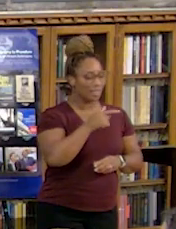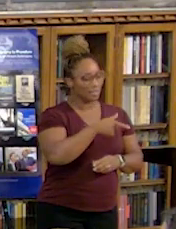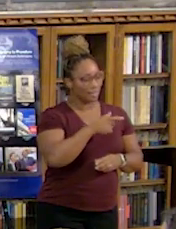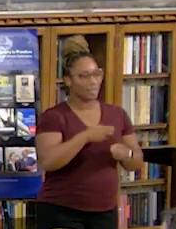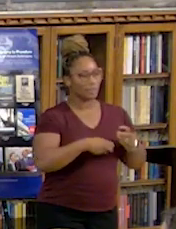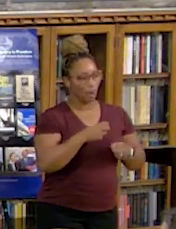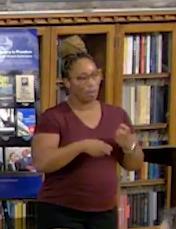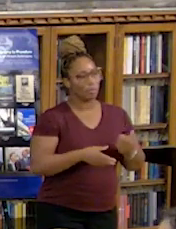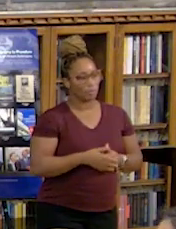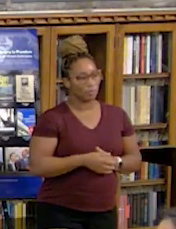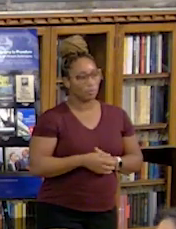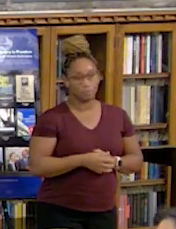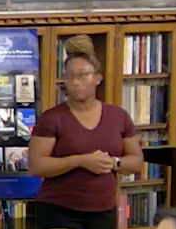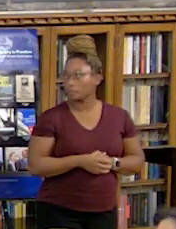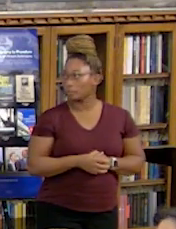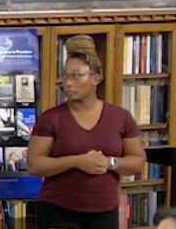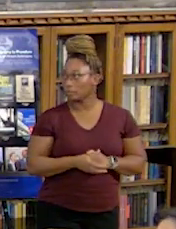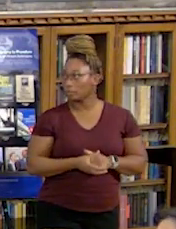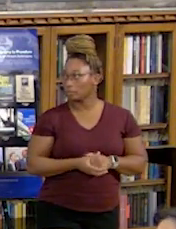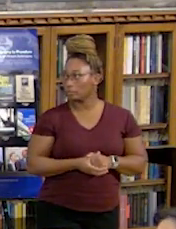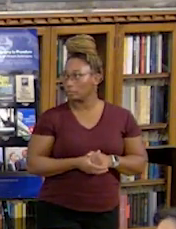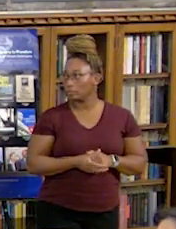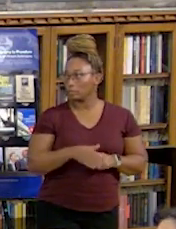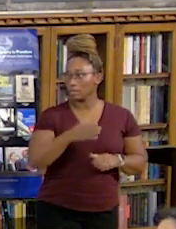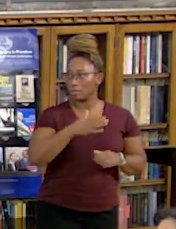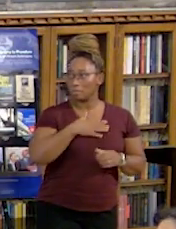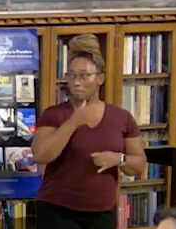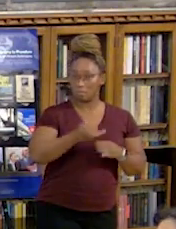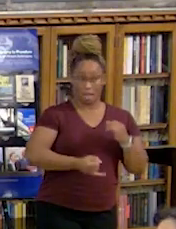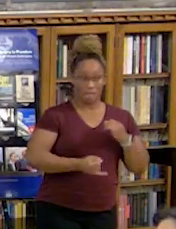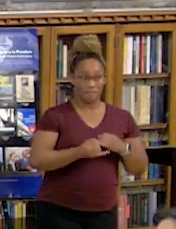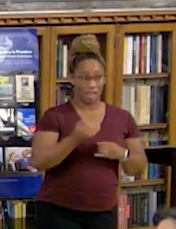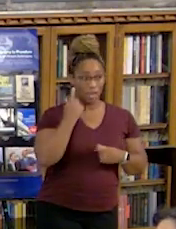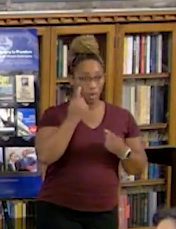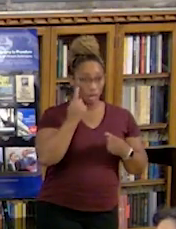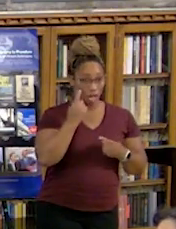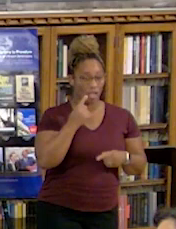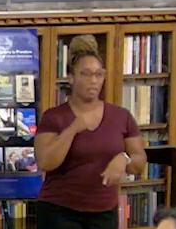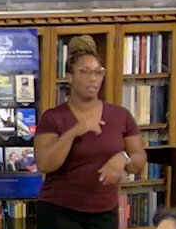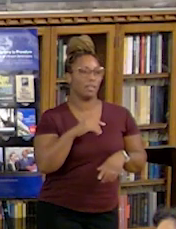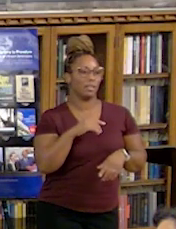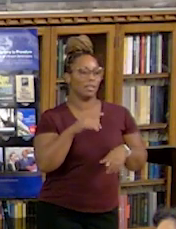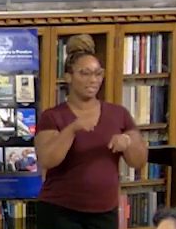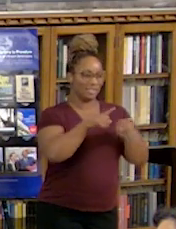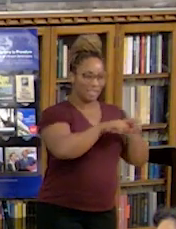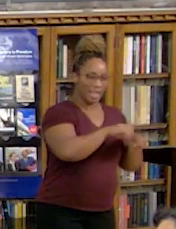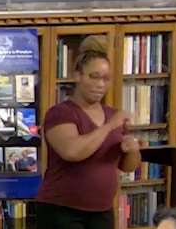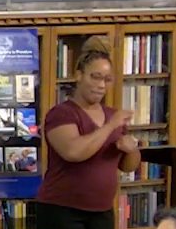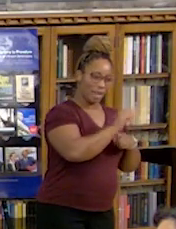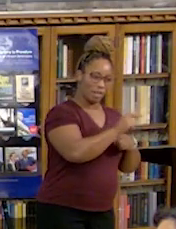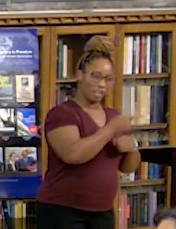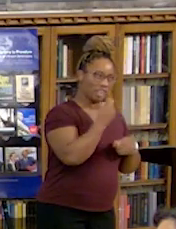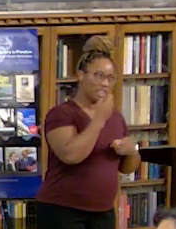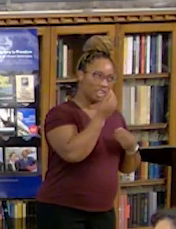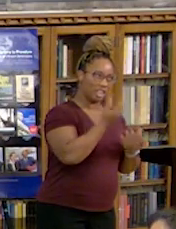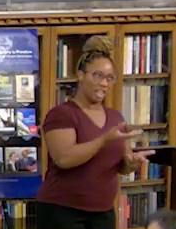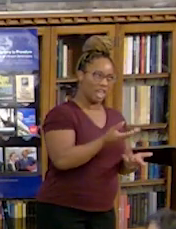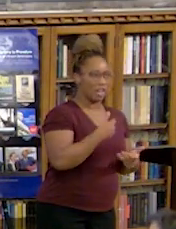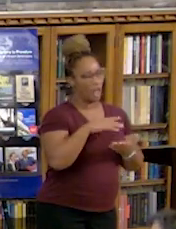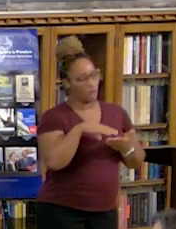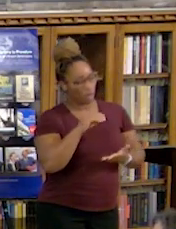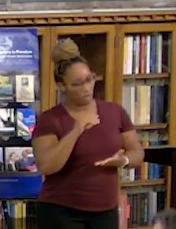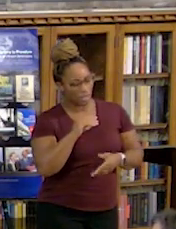a problem my final thought I think thinking about what Erica just shared and